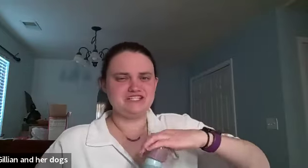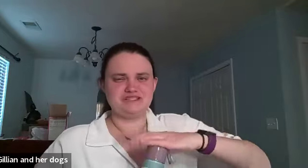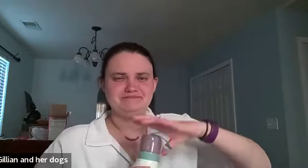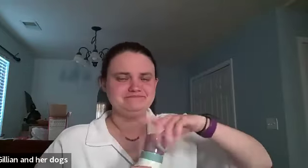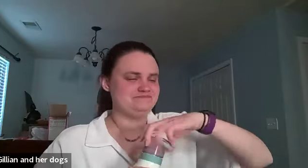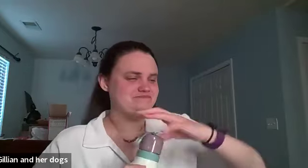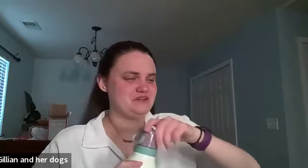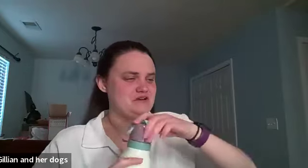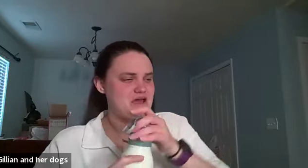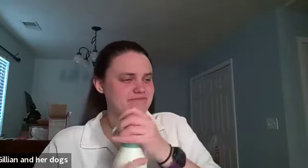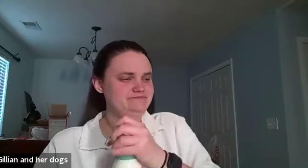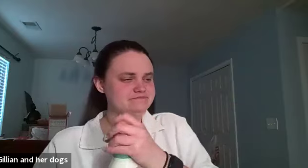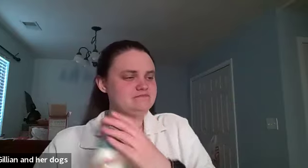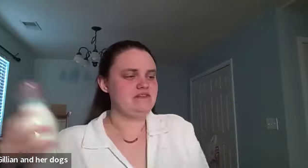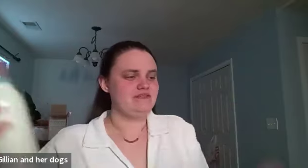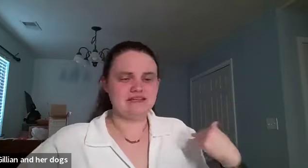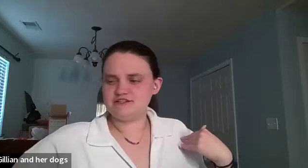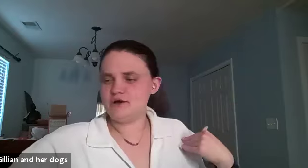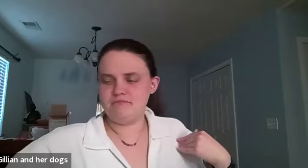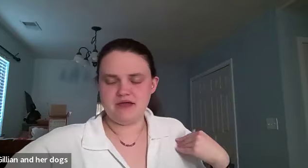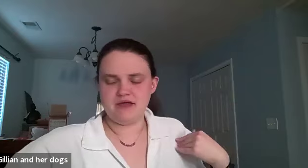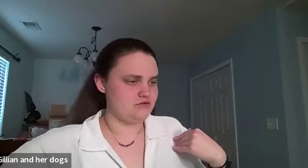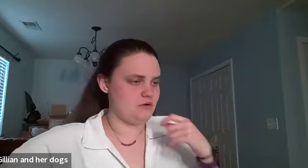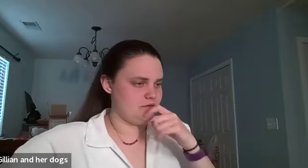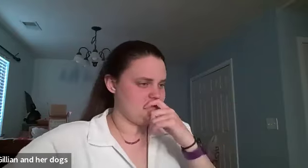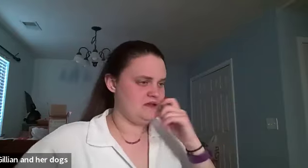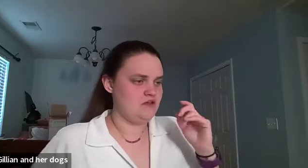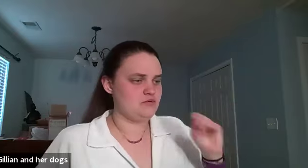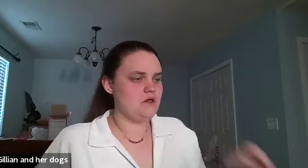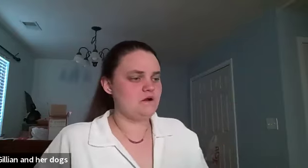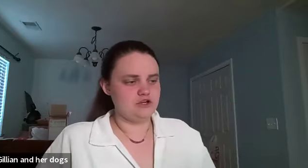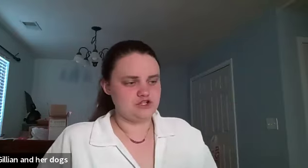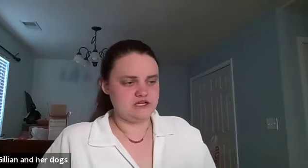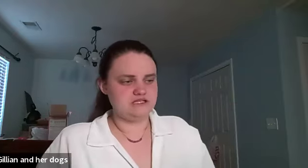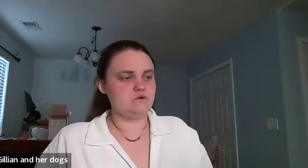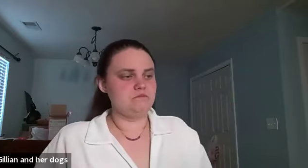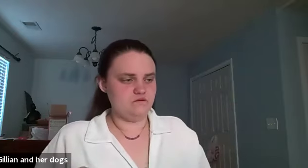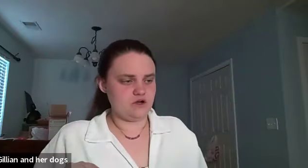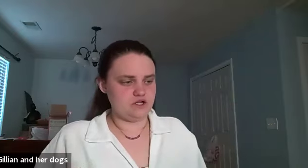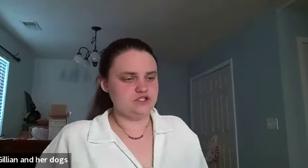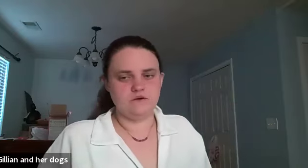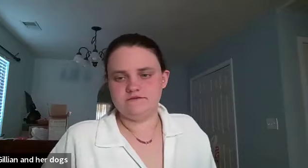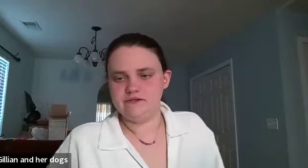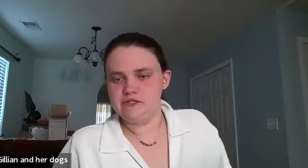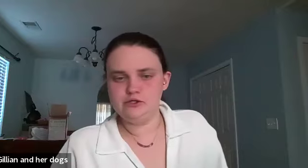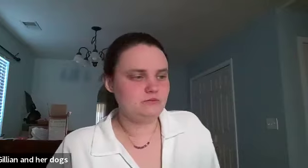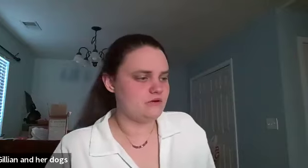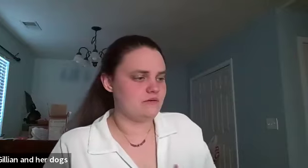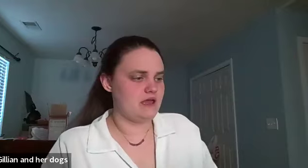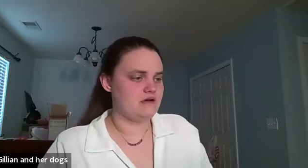very interesting. Okay. Let's go back through through all our entrees, then we'll move on to our few more that we